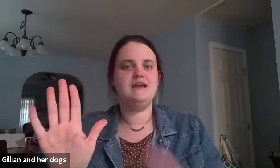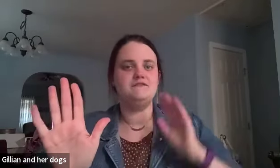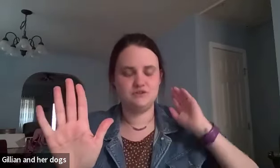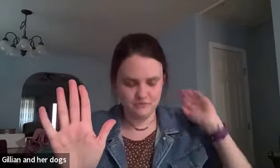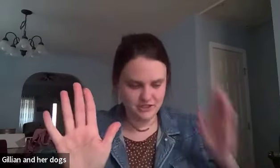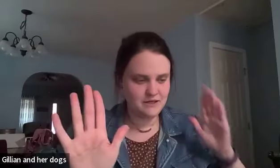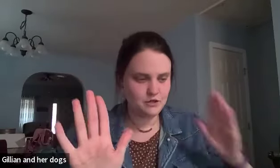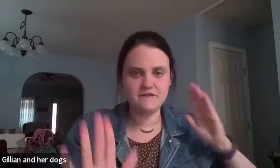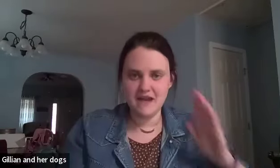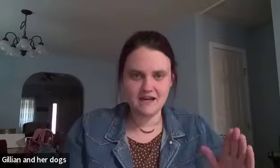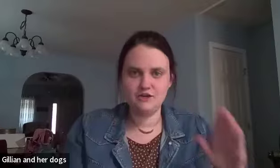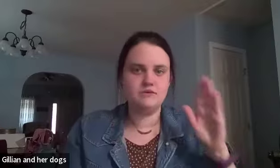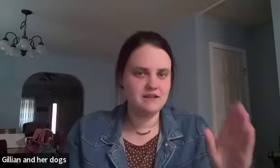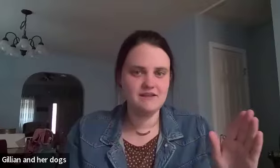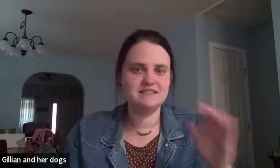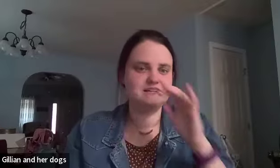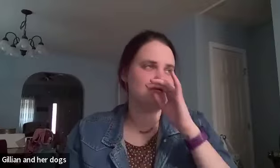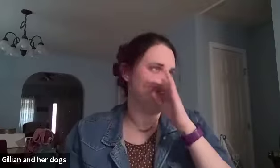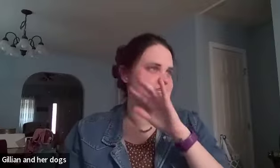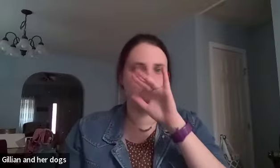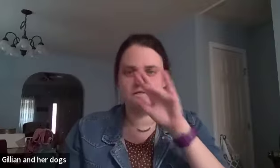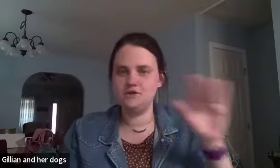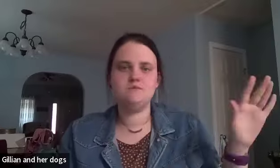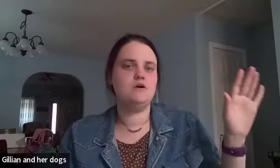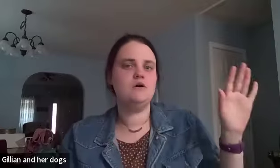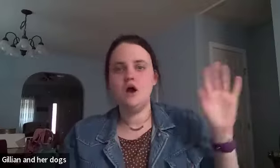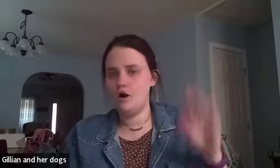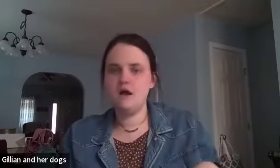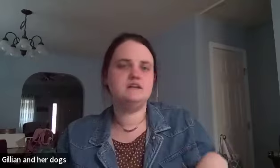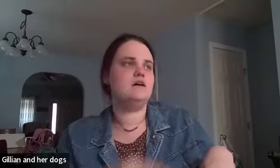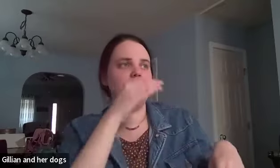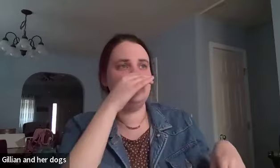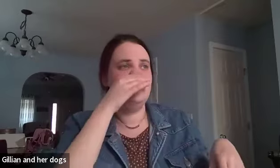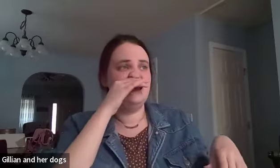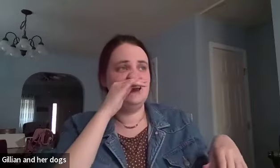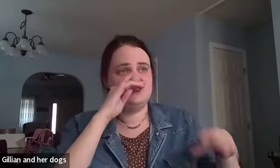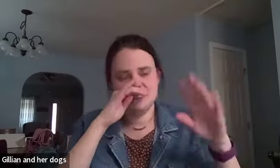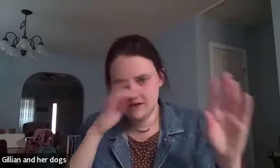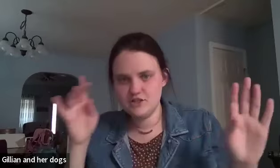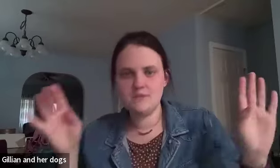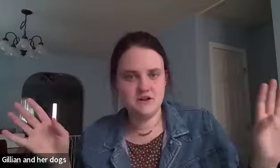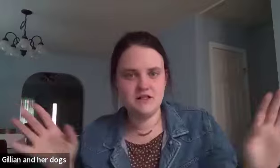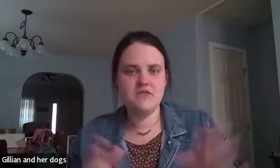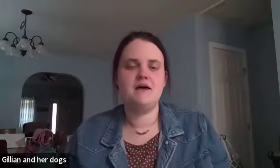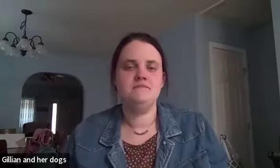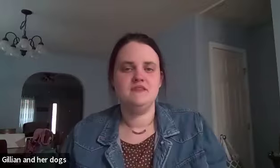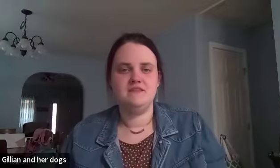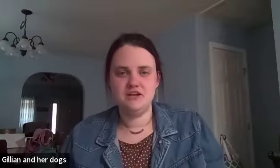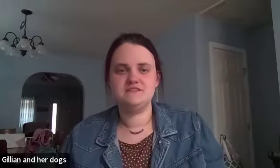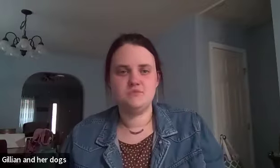If there's a really good fanatic who really likes dinosaurs, yes, I will fingerspell iguanodon and triceratops and all of that. And then you have some where